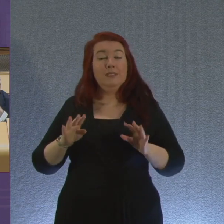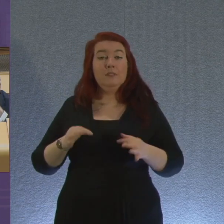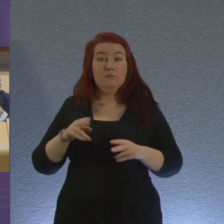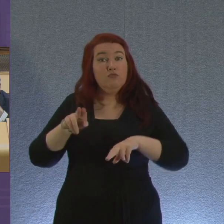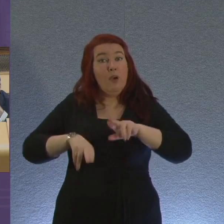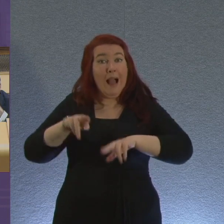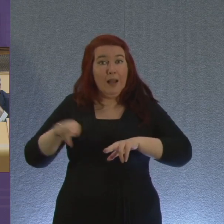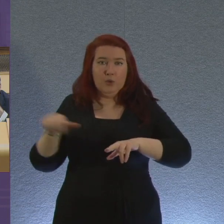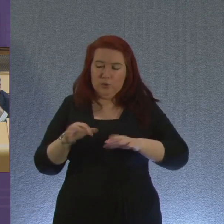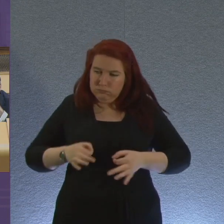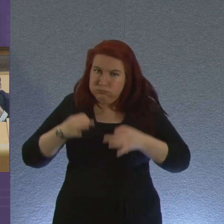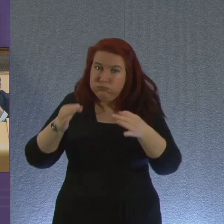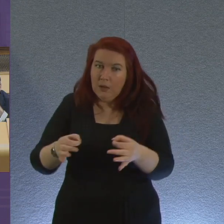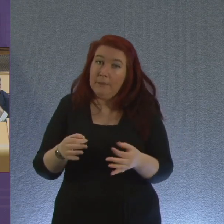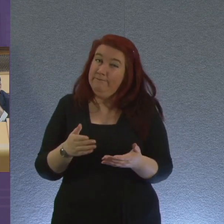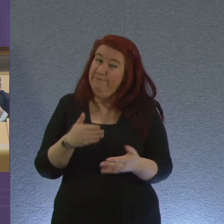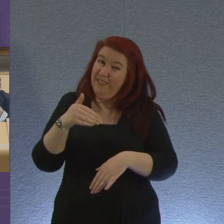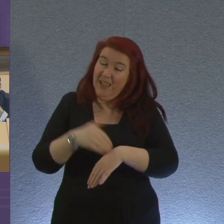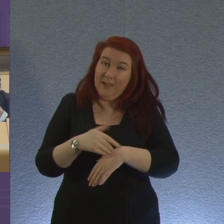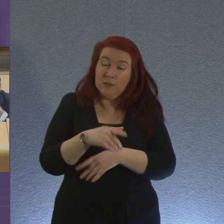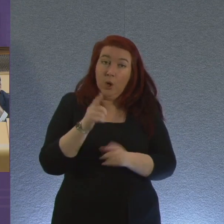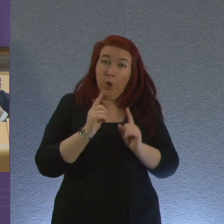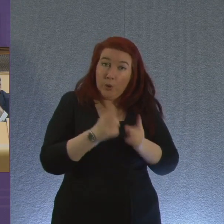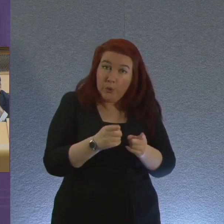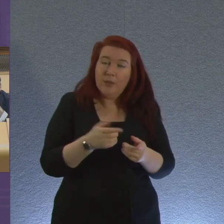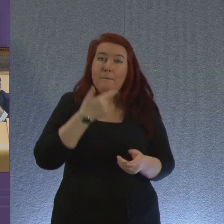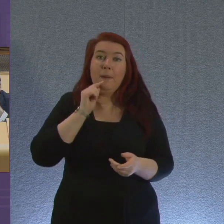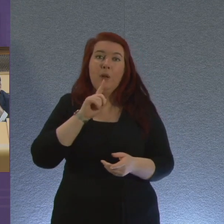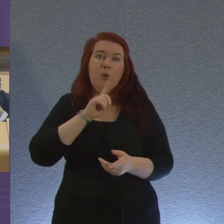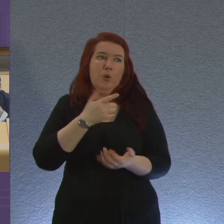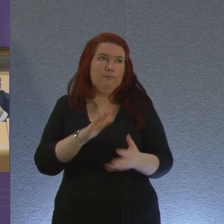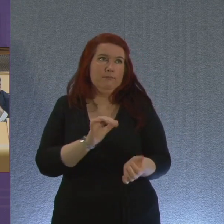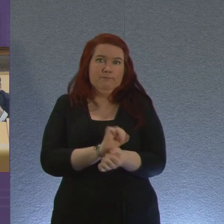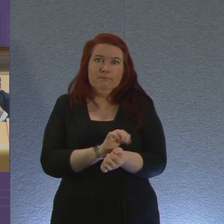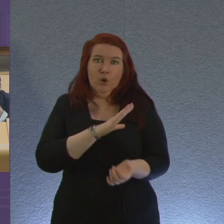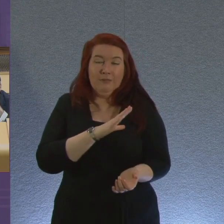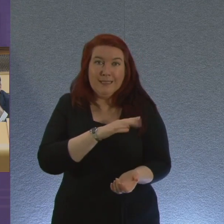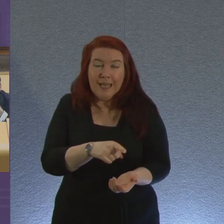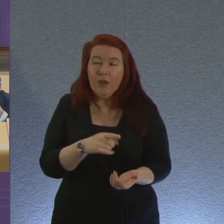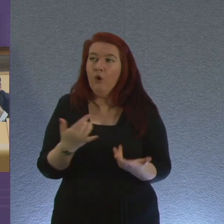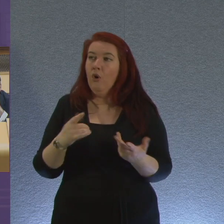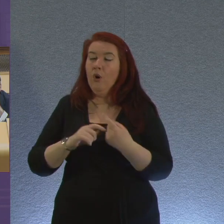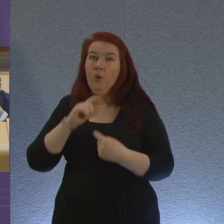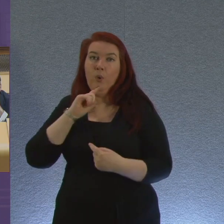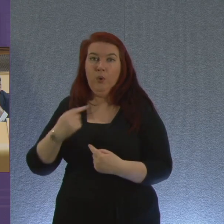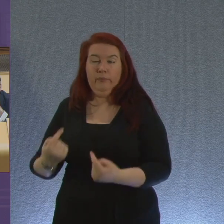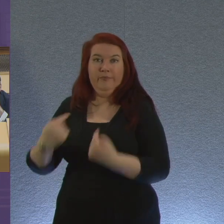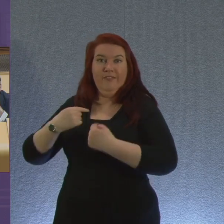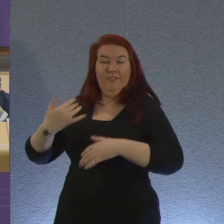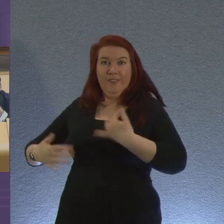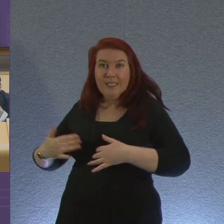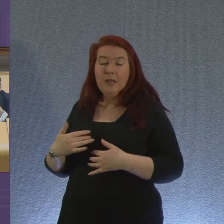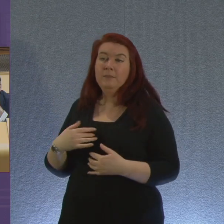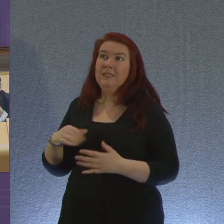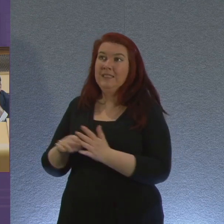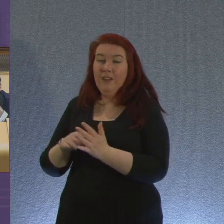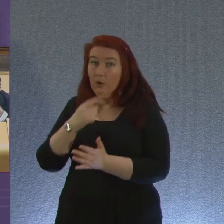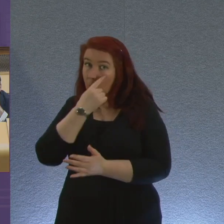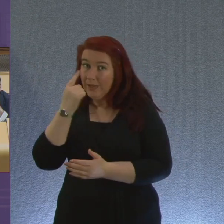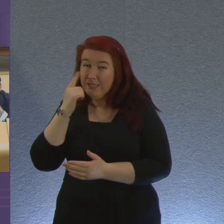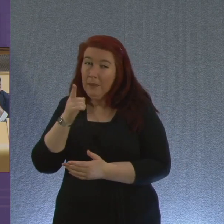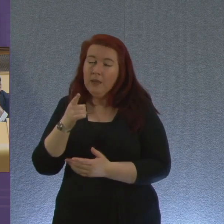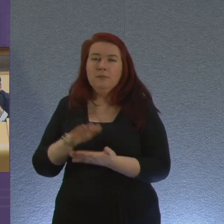be prejudicial to the accused. It would be difficult for prisoners on demand. It would be difficult for victims of crime and for witnesses, but might be a